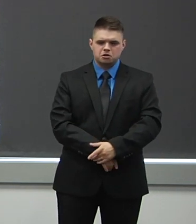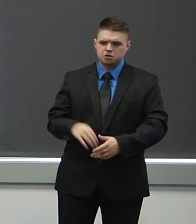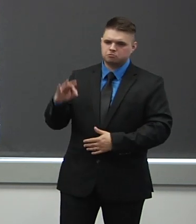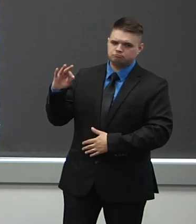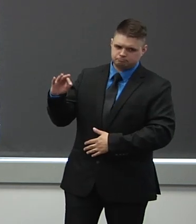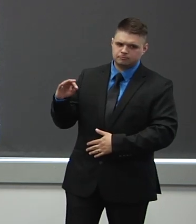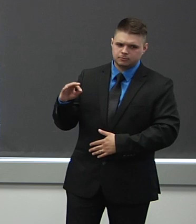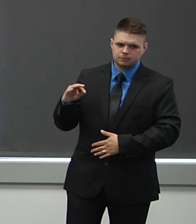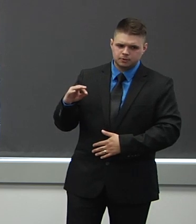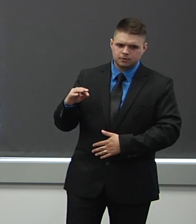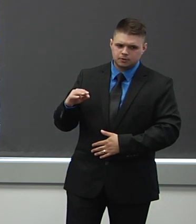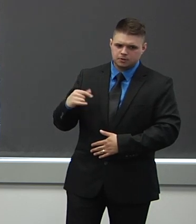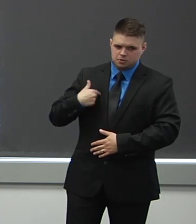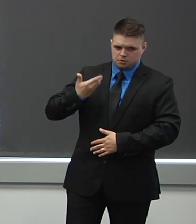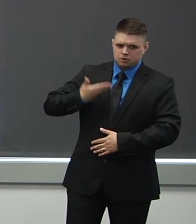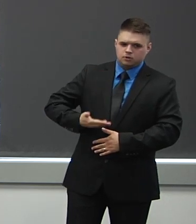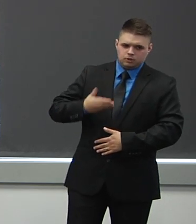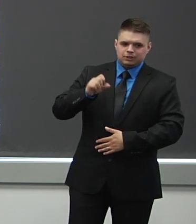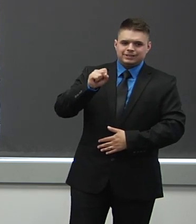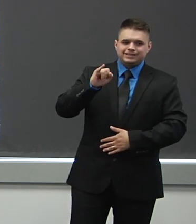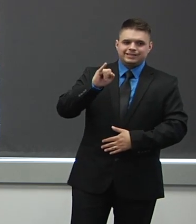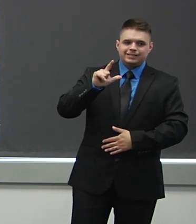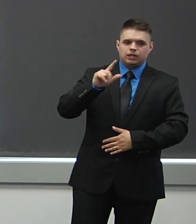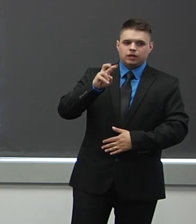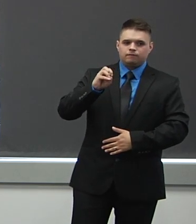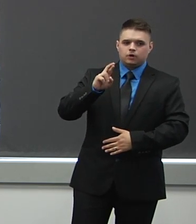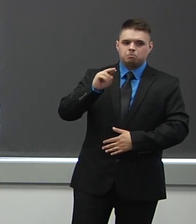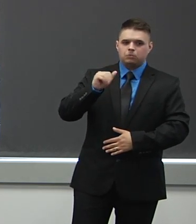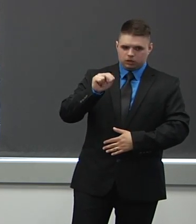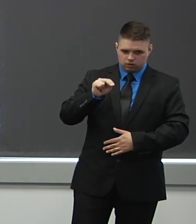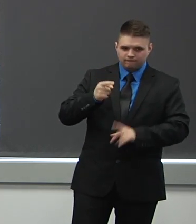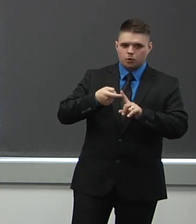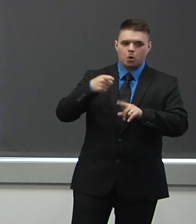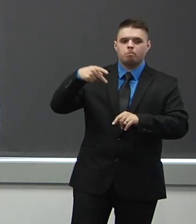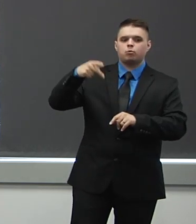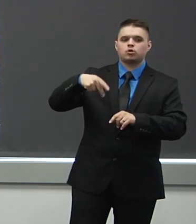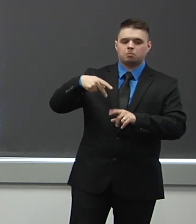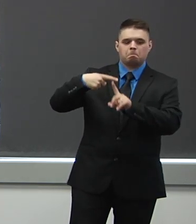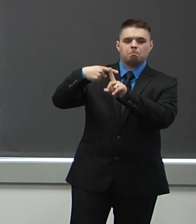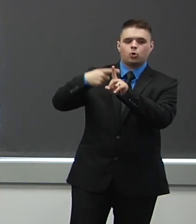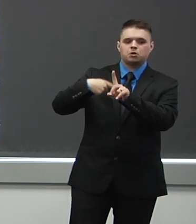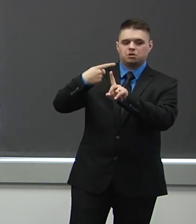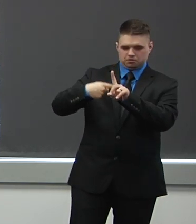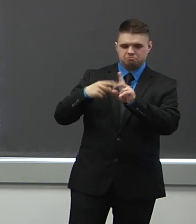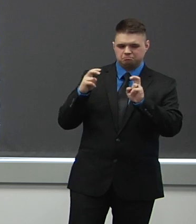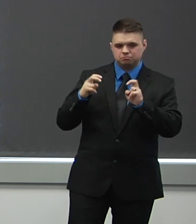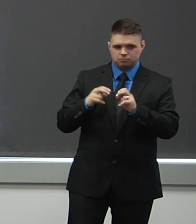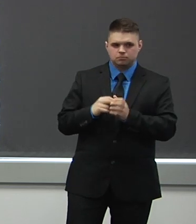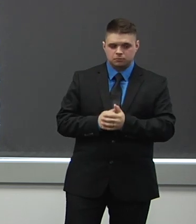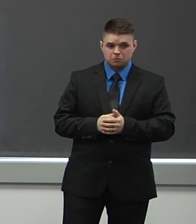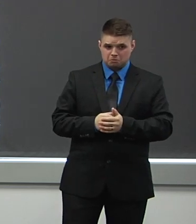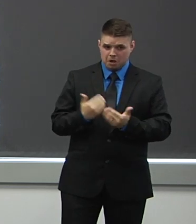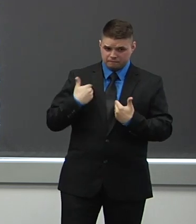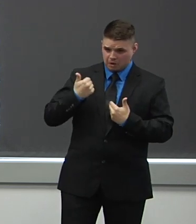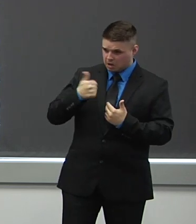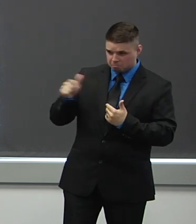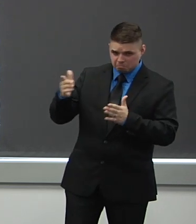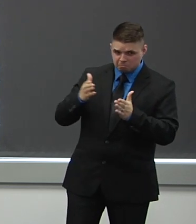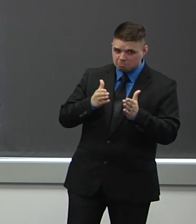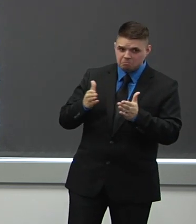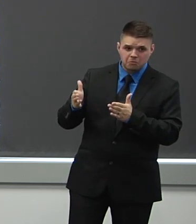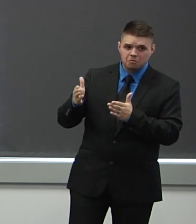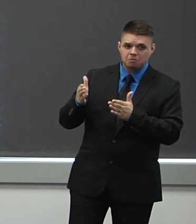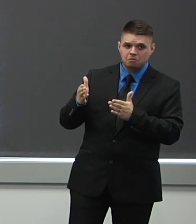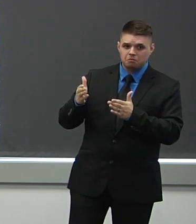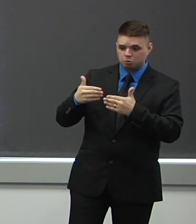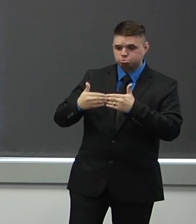from Portland Monthly. I'm wondering whether there have been any plans made in the possible event that school won't be